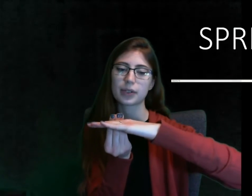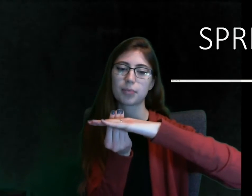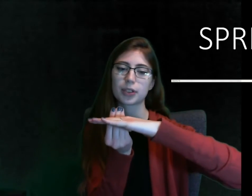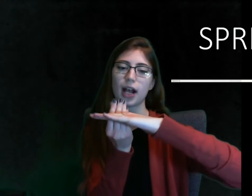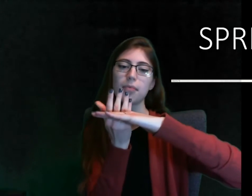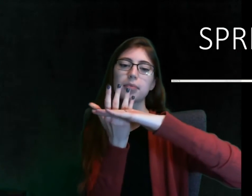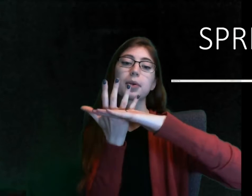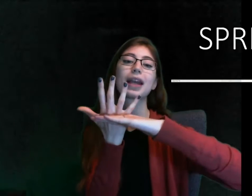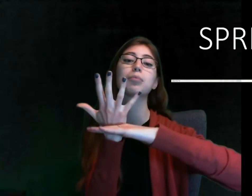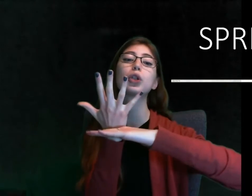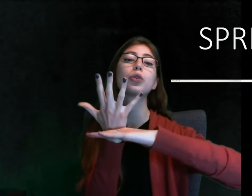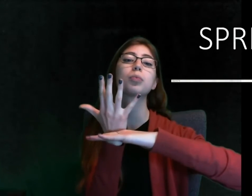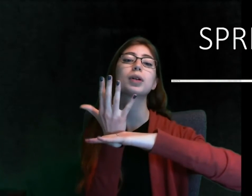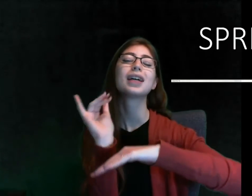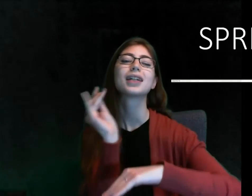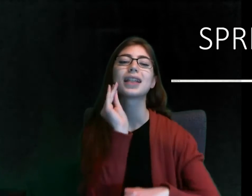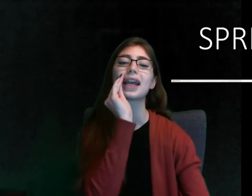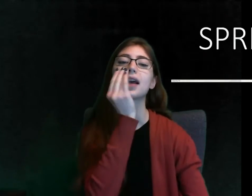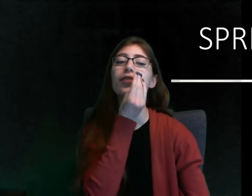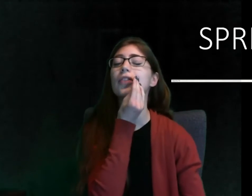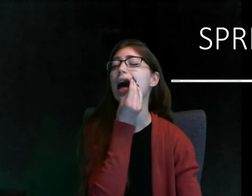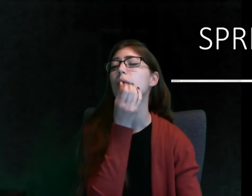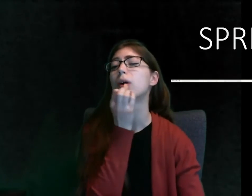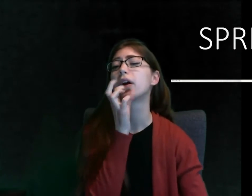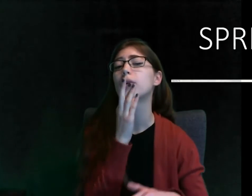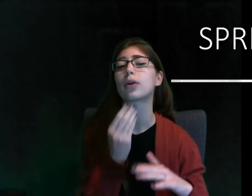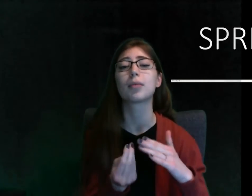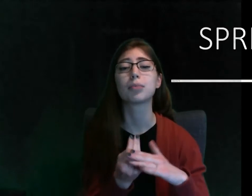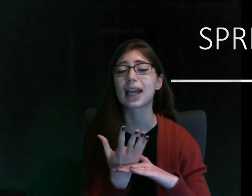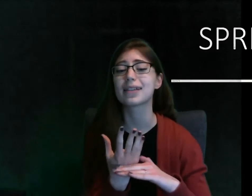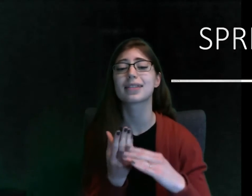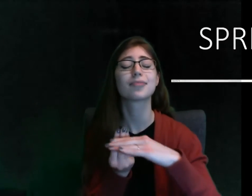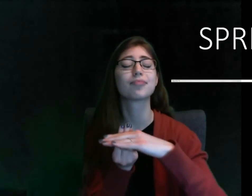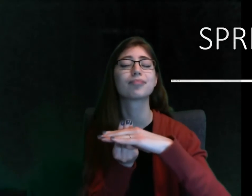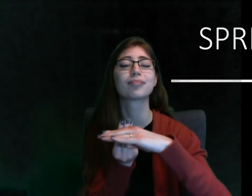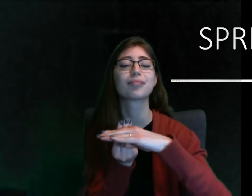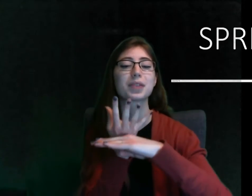push up and bloom like a flower or a plant. Spring.